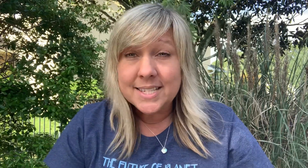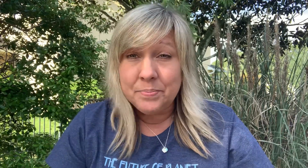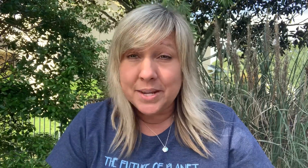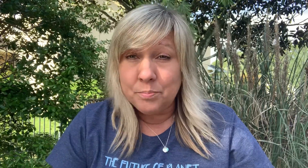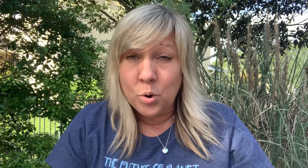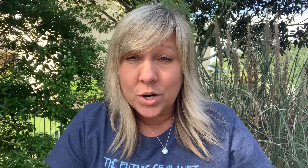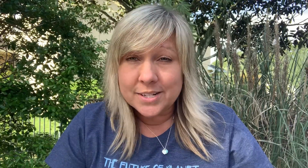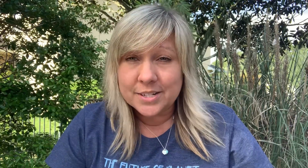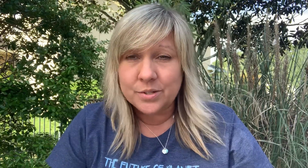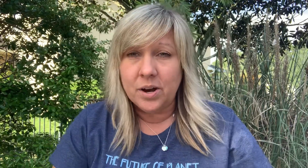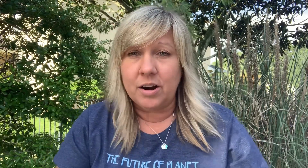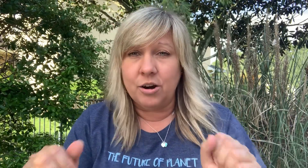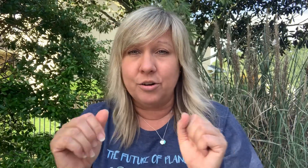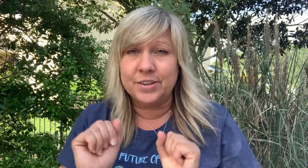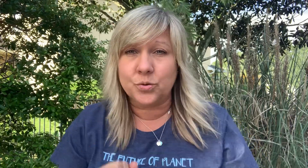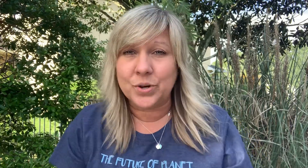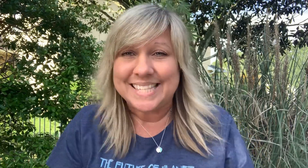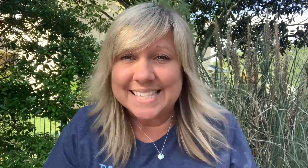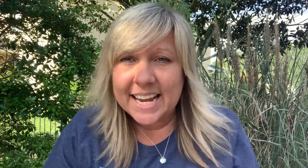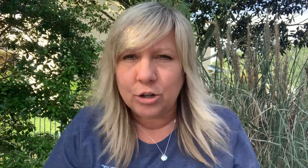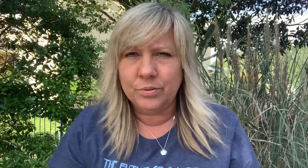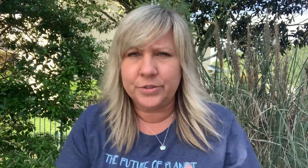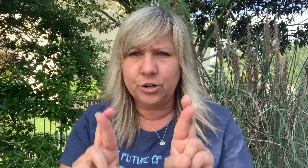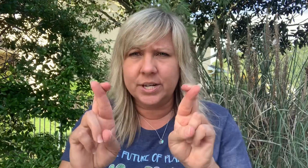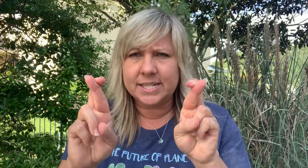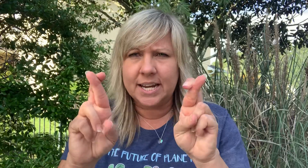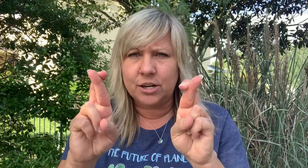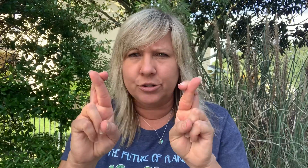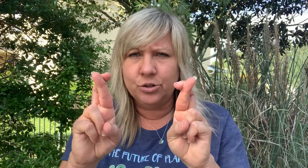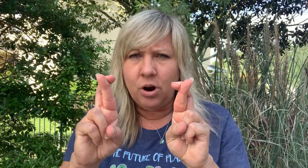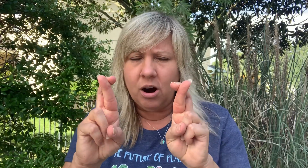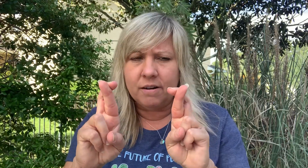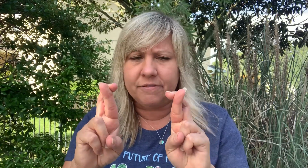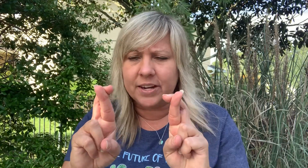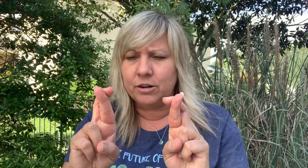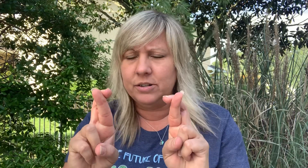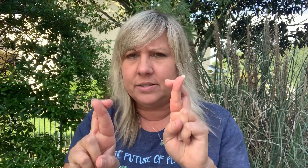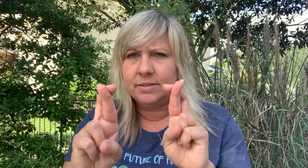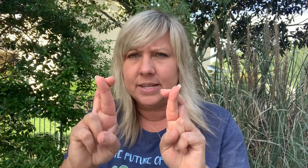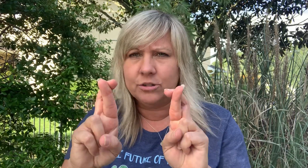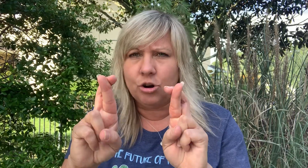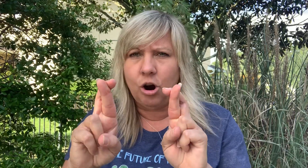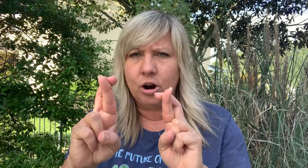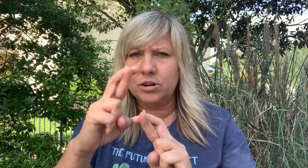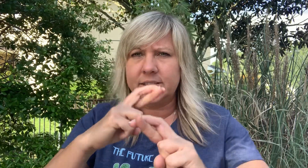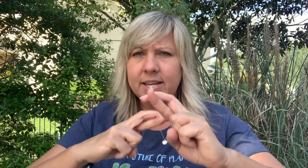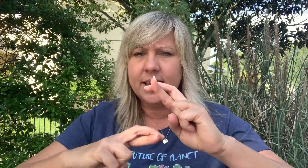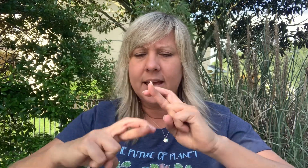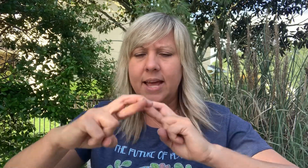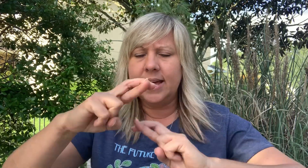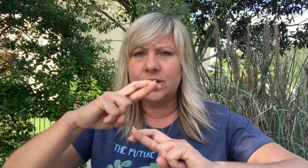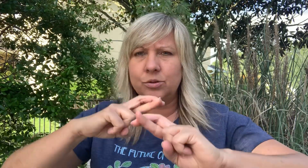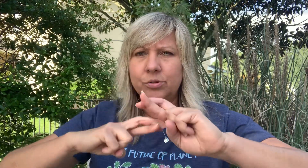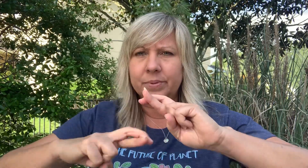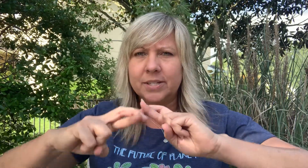Something important to do on our Earth is recycle. So you're going to take your two R fingers, these are R's, and do them in a